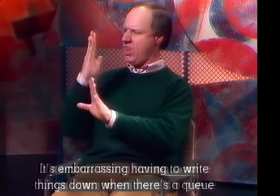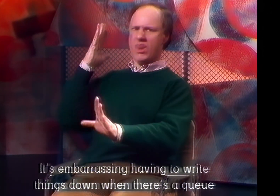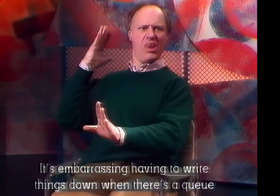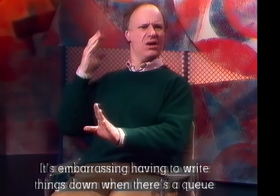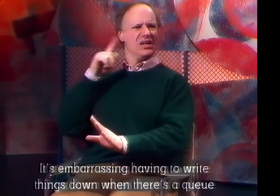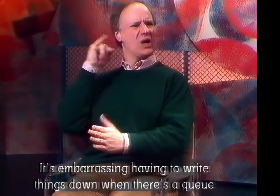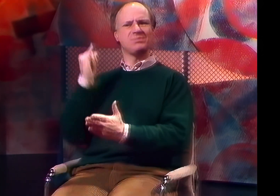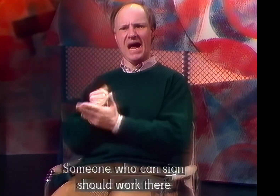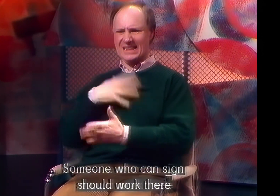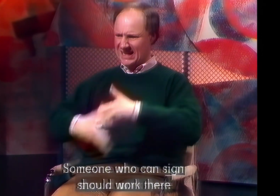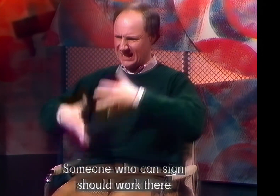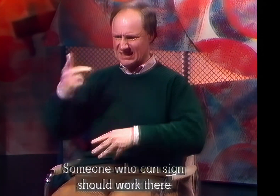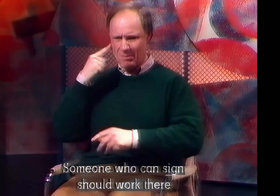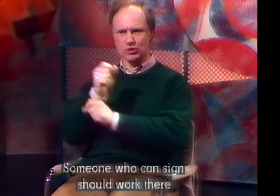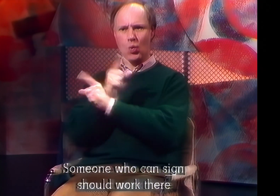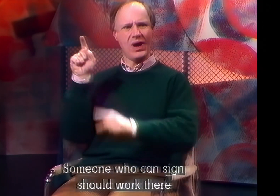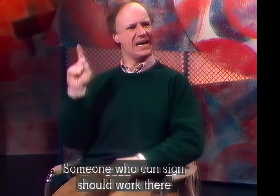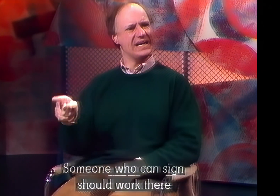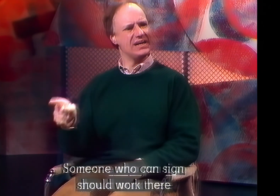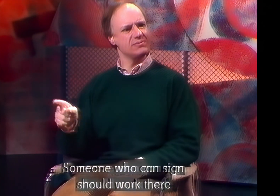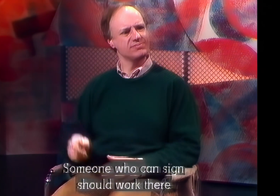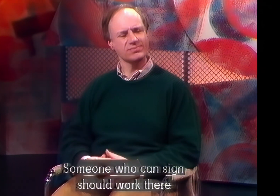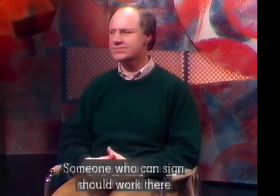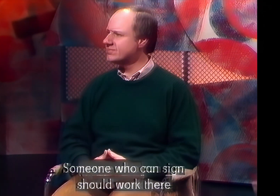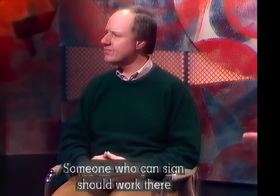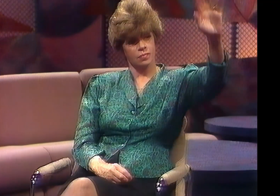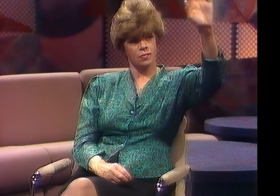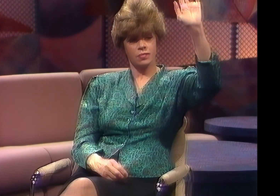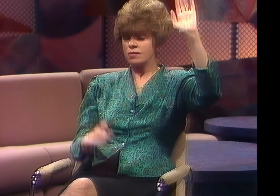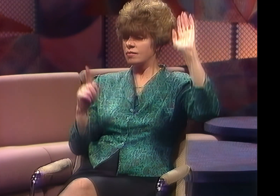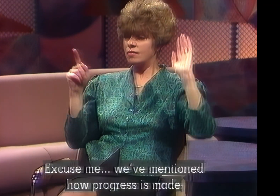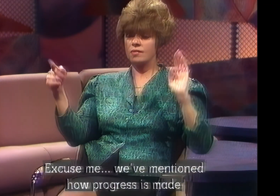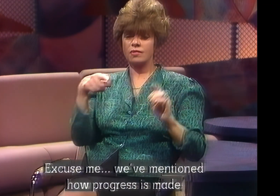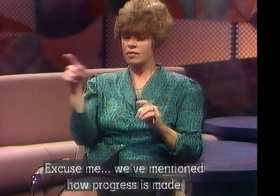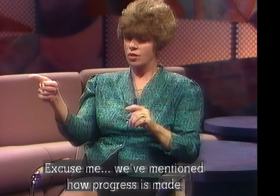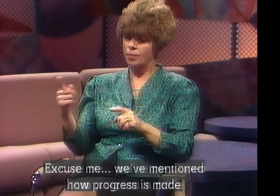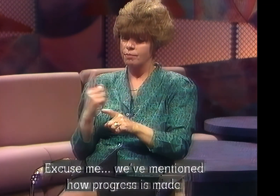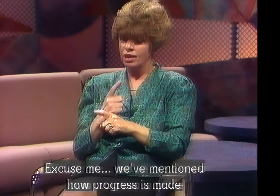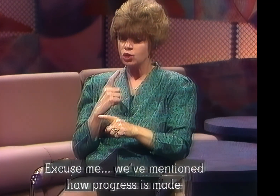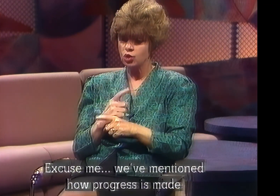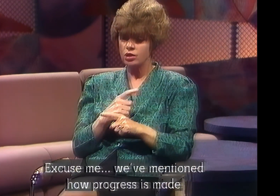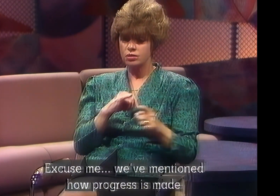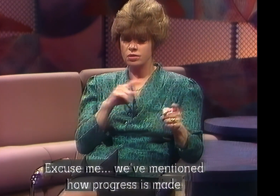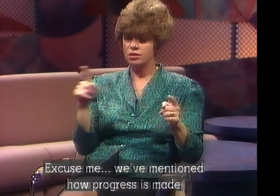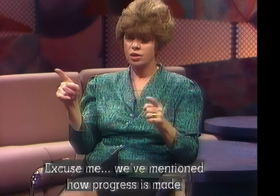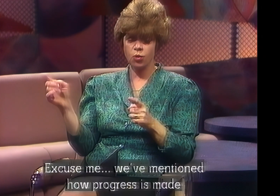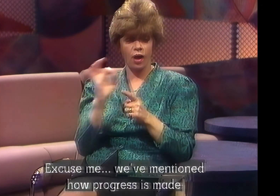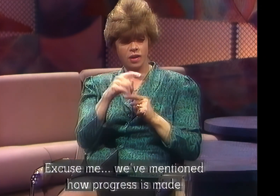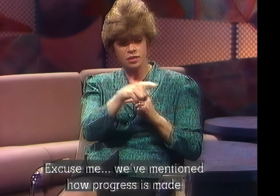queue waiting. It's bad. There should be someone who can sign working there. Excuse me, we've mentioned how progress